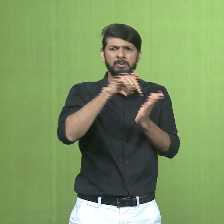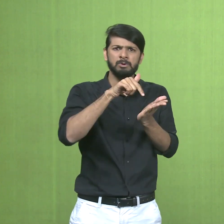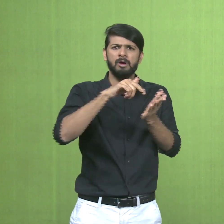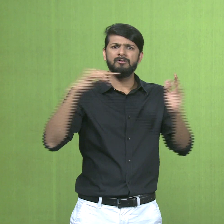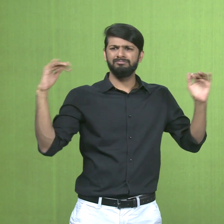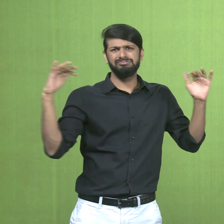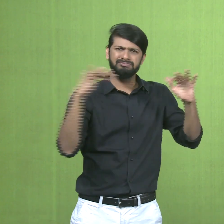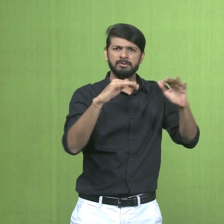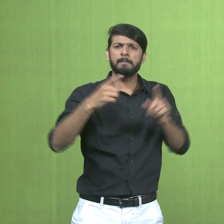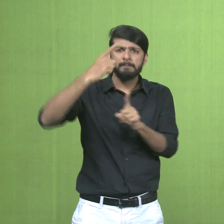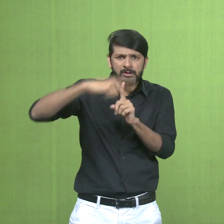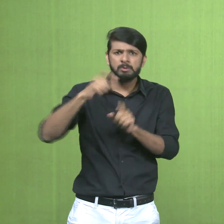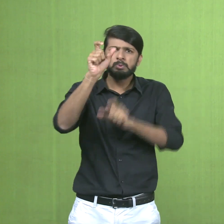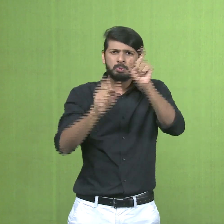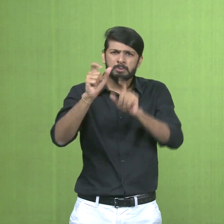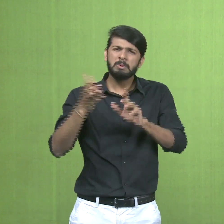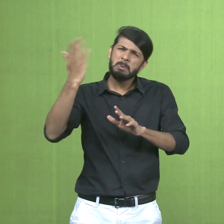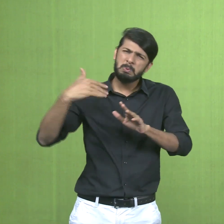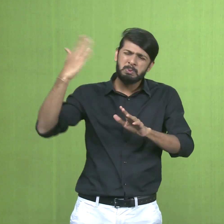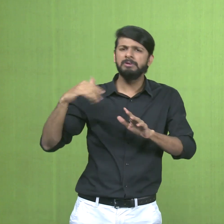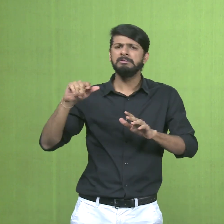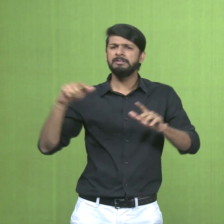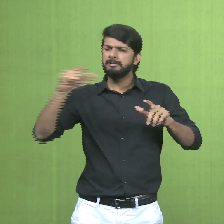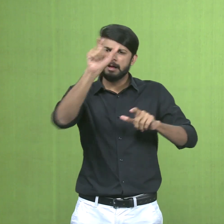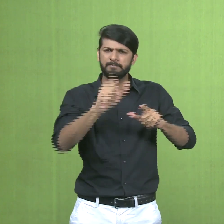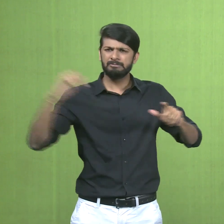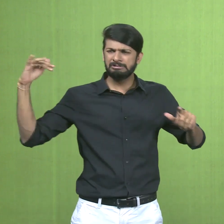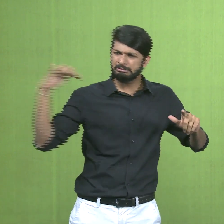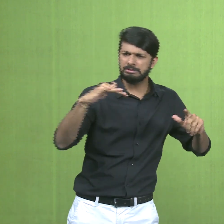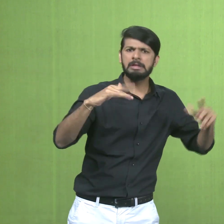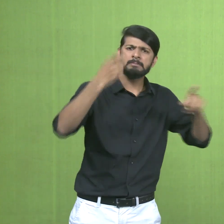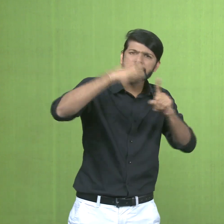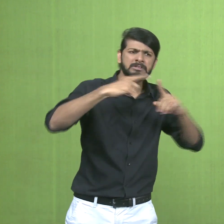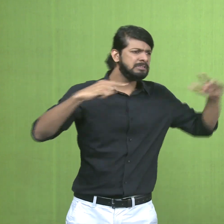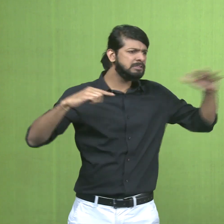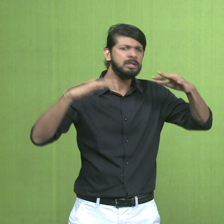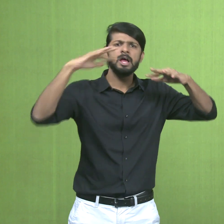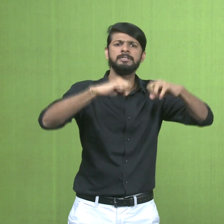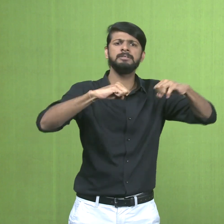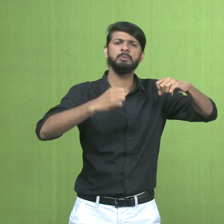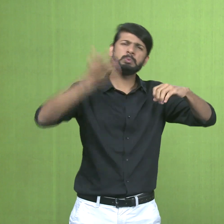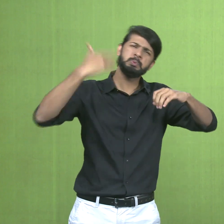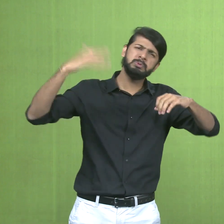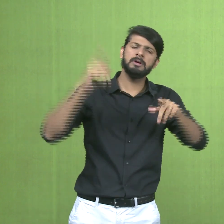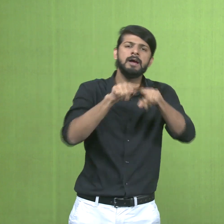Kalighat painting is also known to be the archive of the social